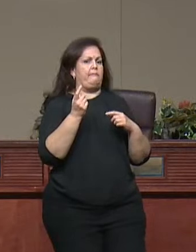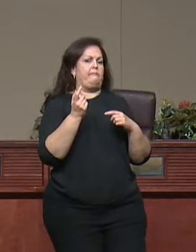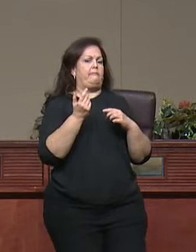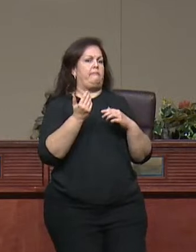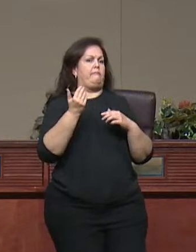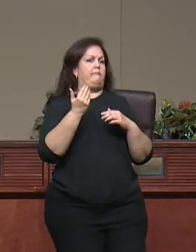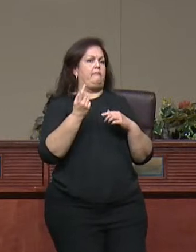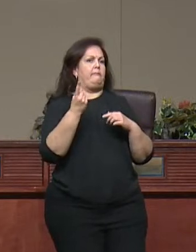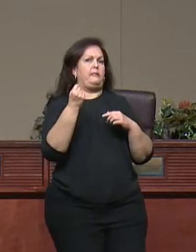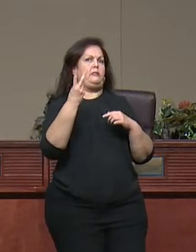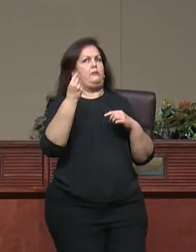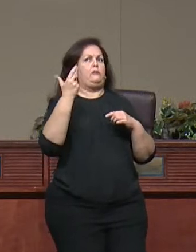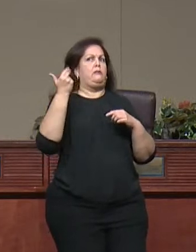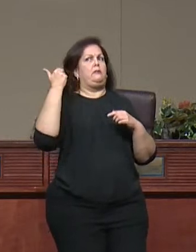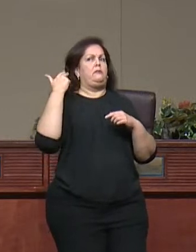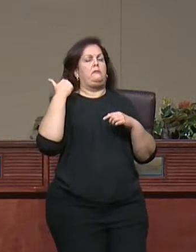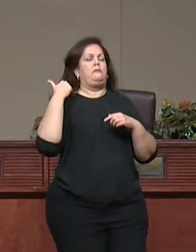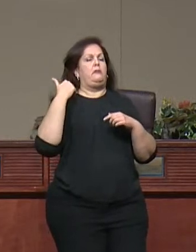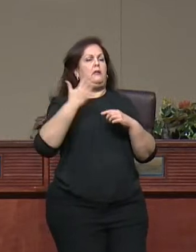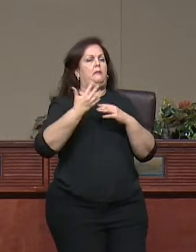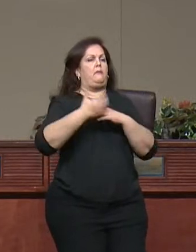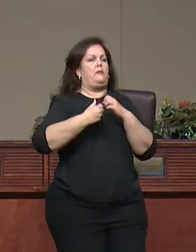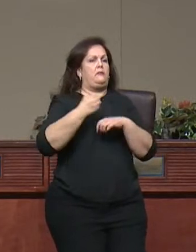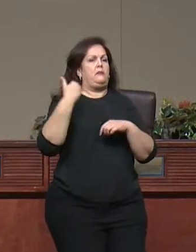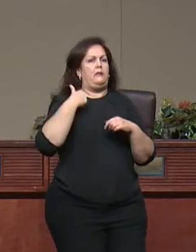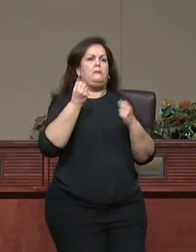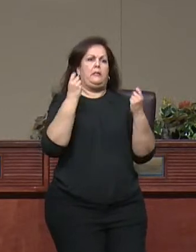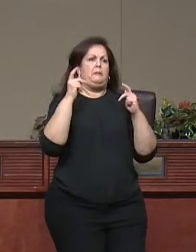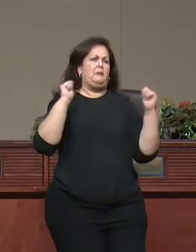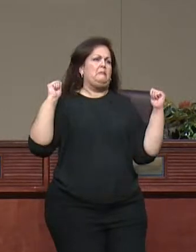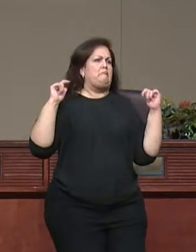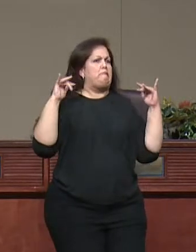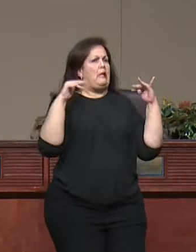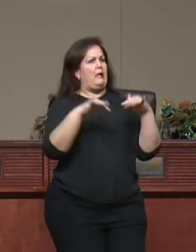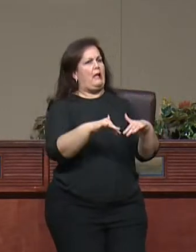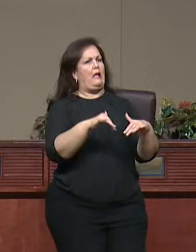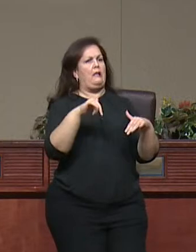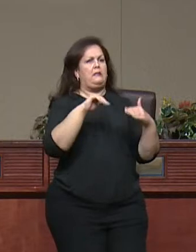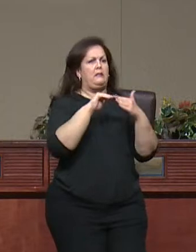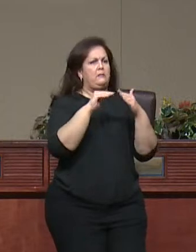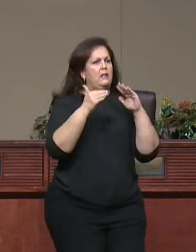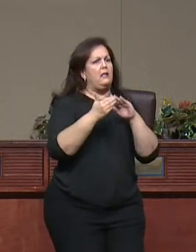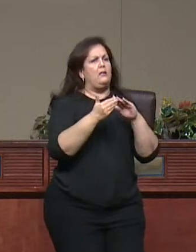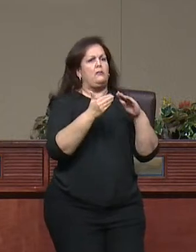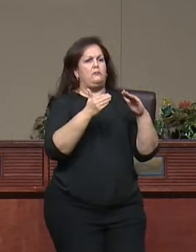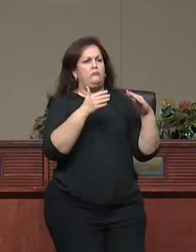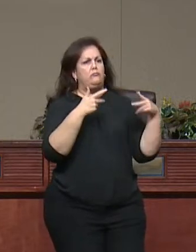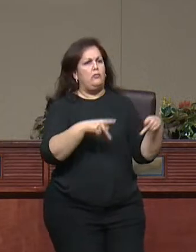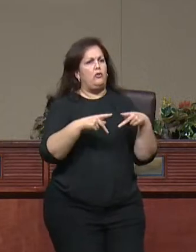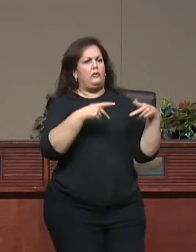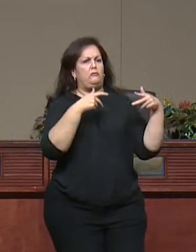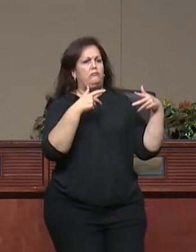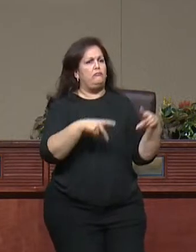experience, there's going to be a lot of people downtown celebrating and probably, partying. And